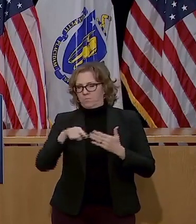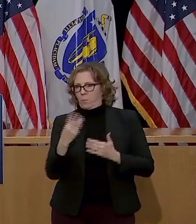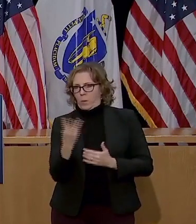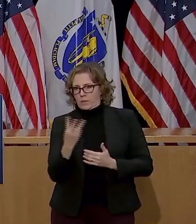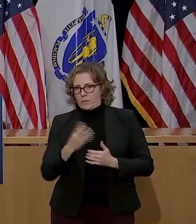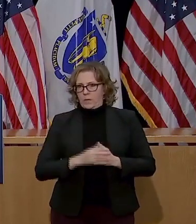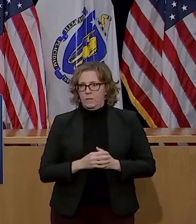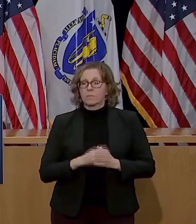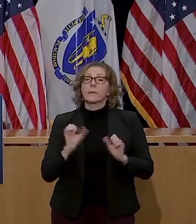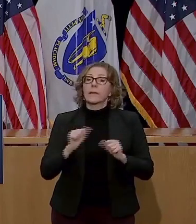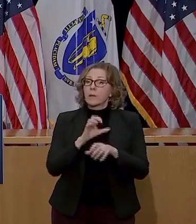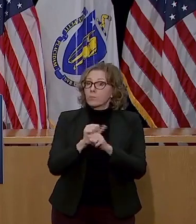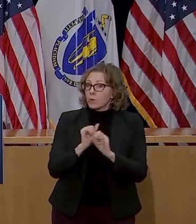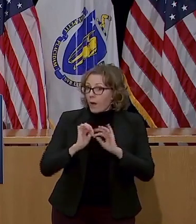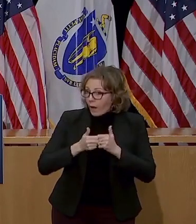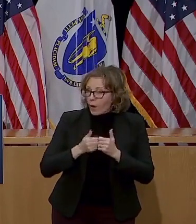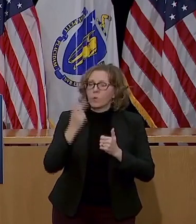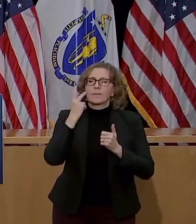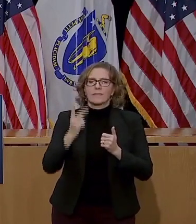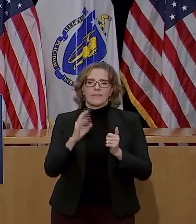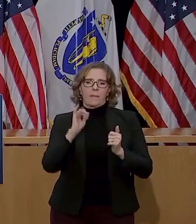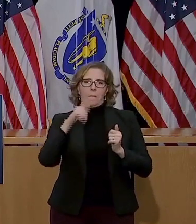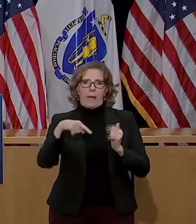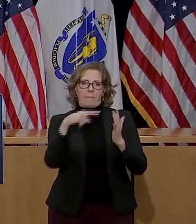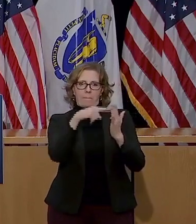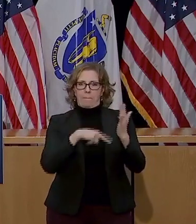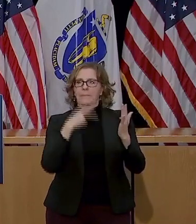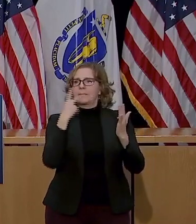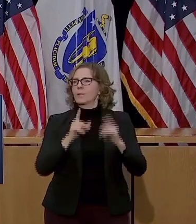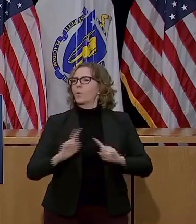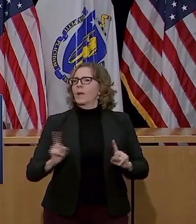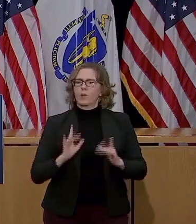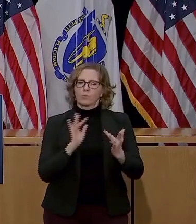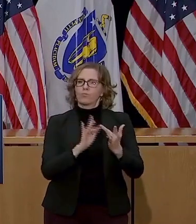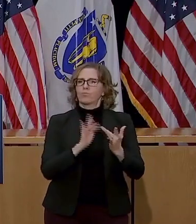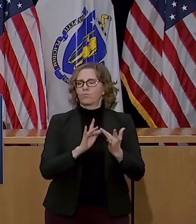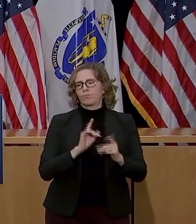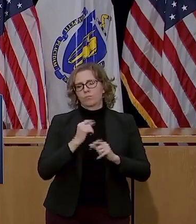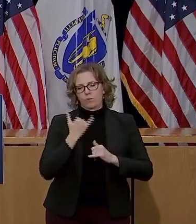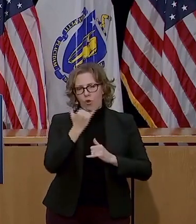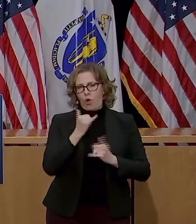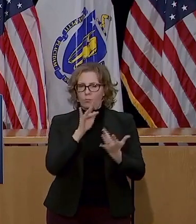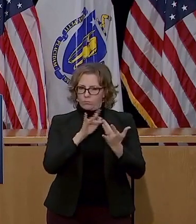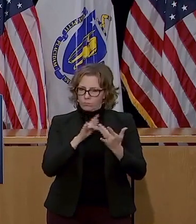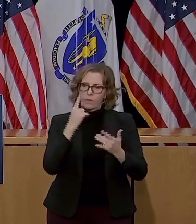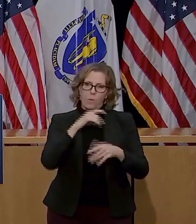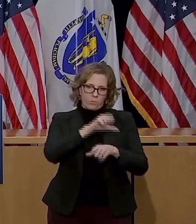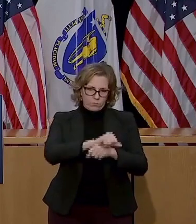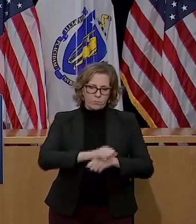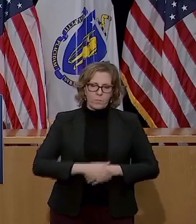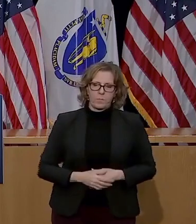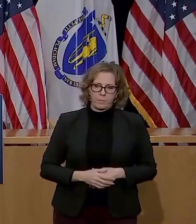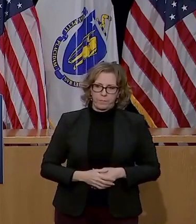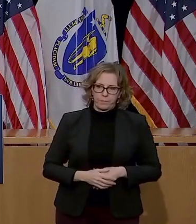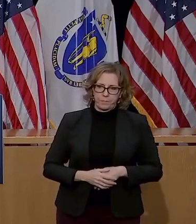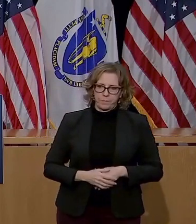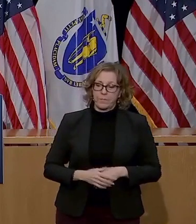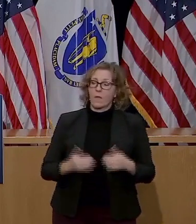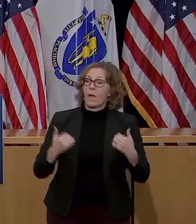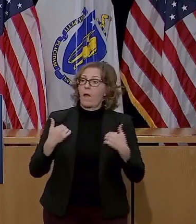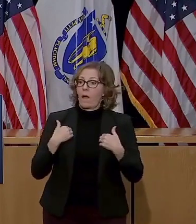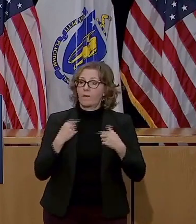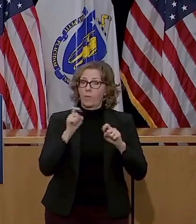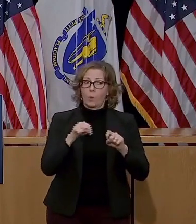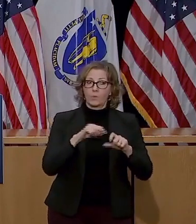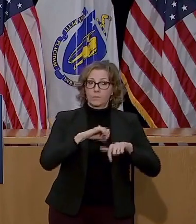the website I mentioned earlier. In addition to these large-scale sites, our administration is establishing